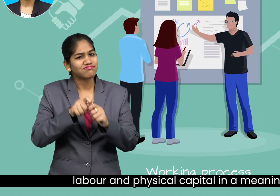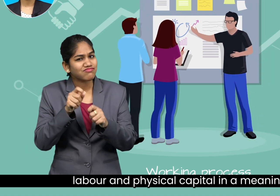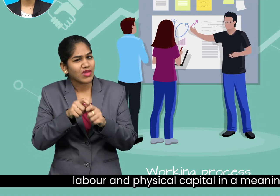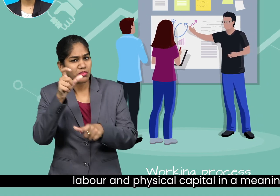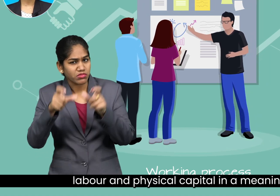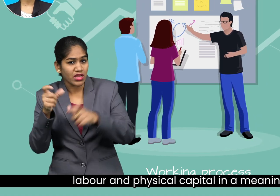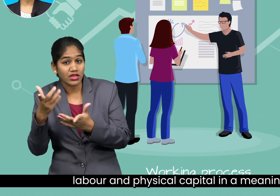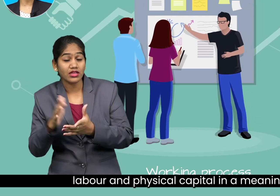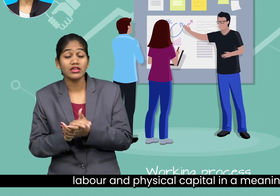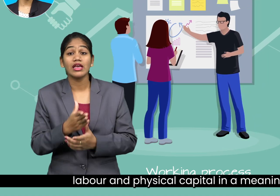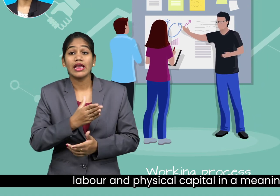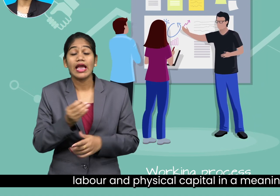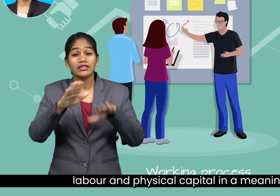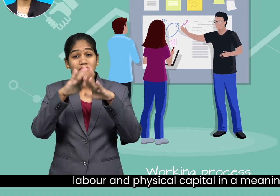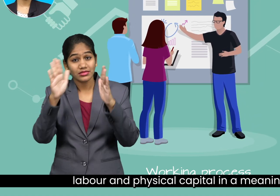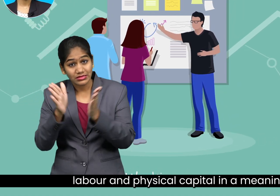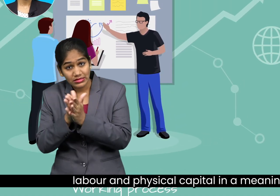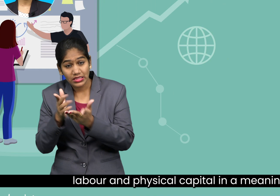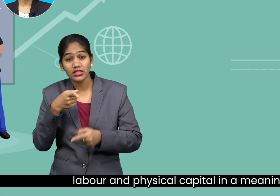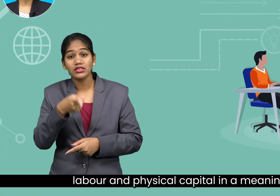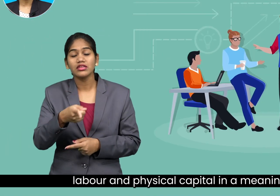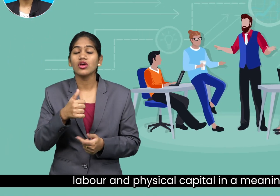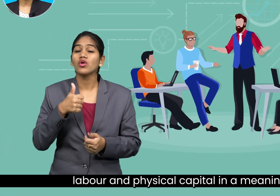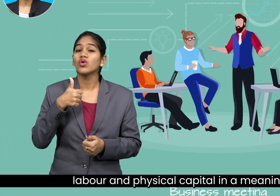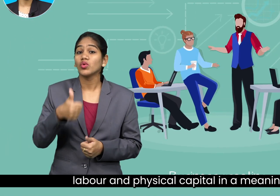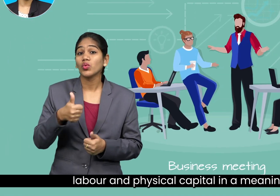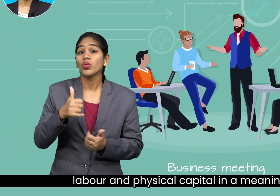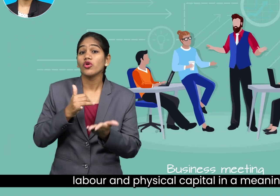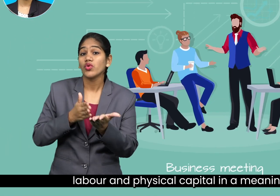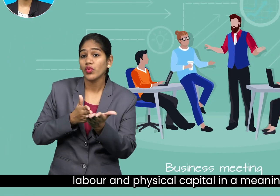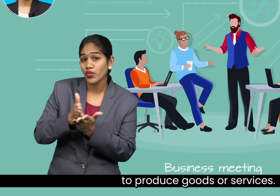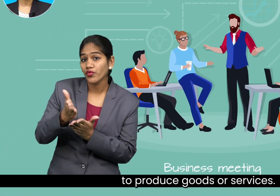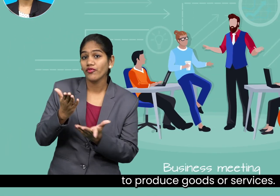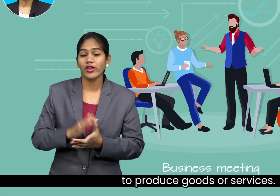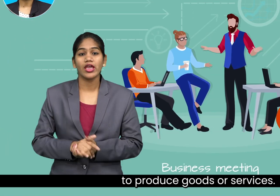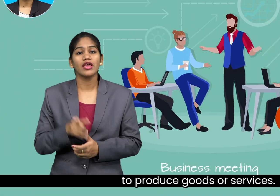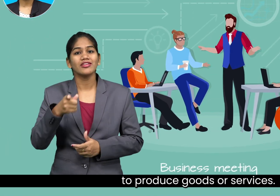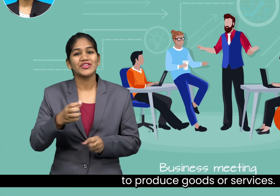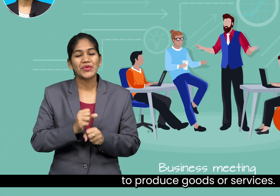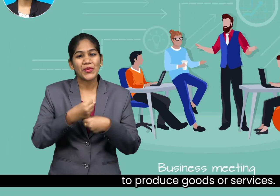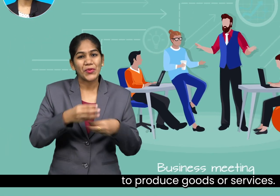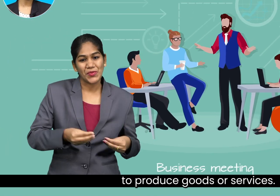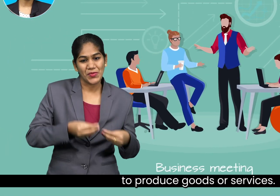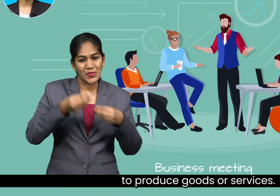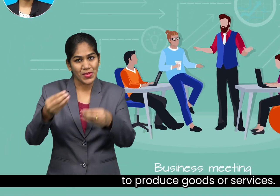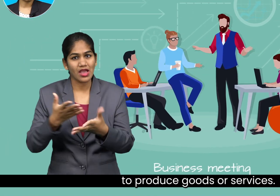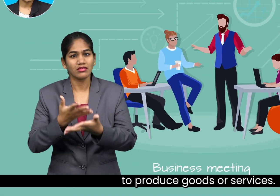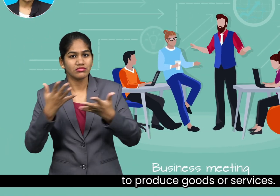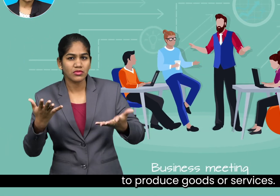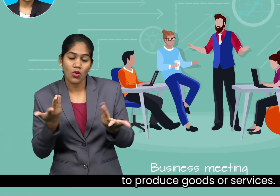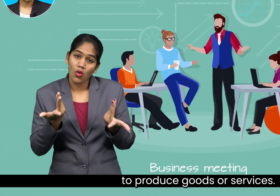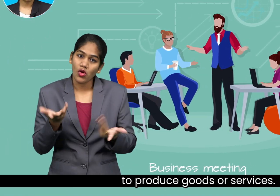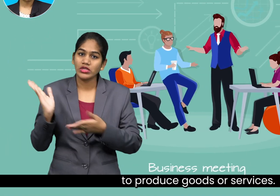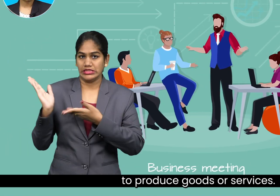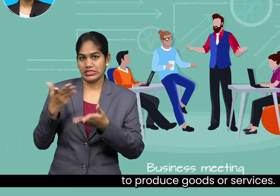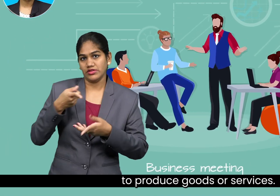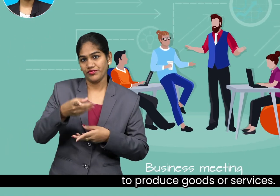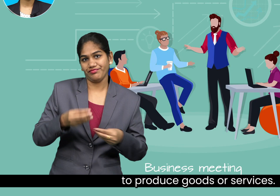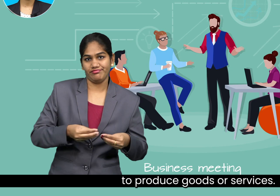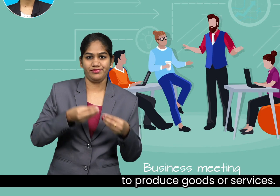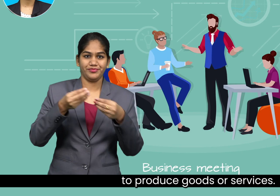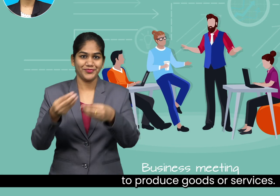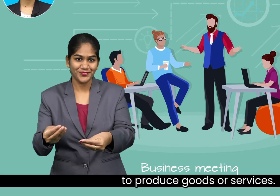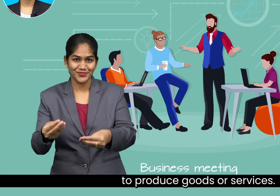labor, and physical capital in a meaningful way to produce goods or services,